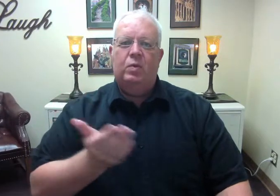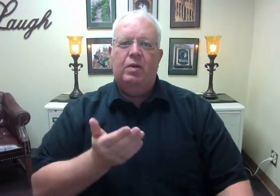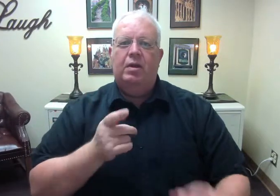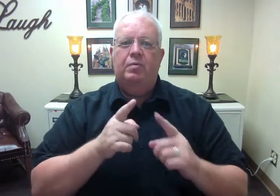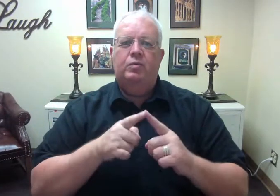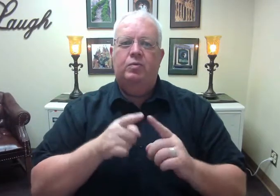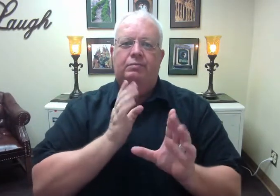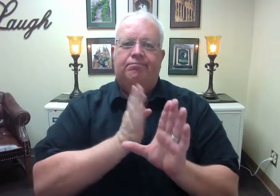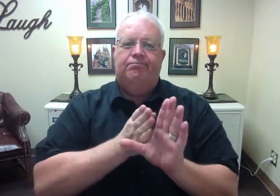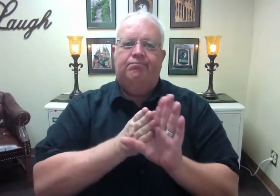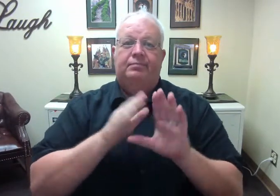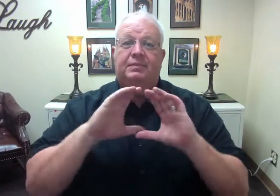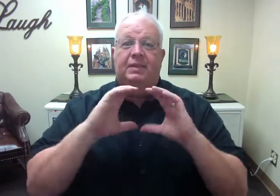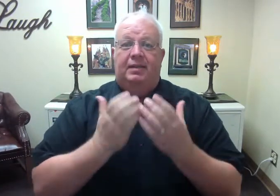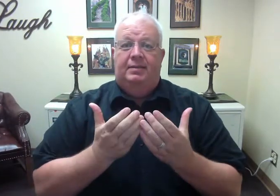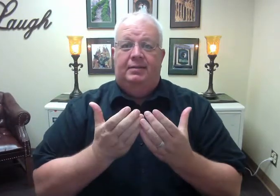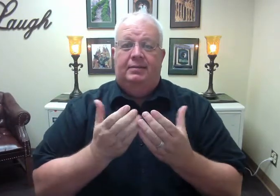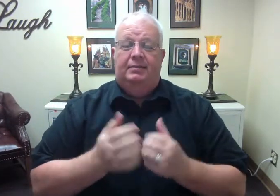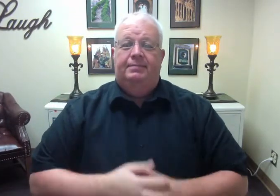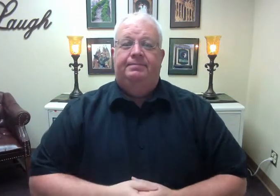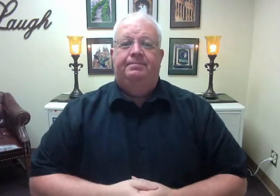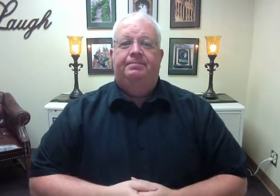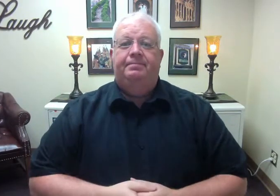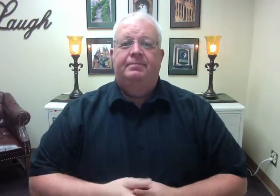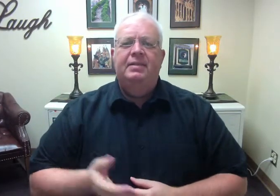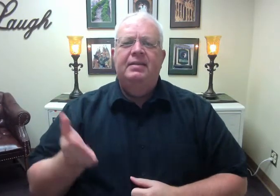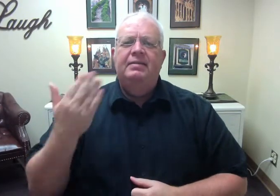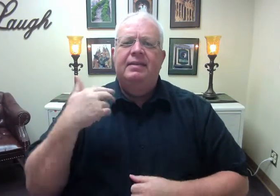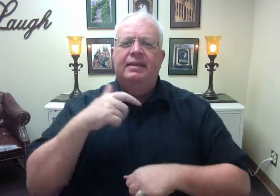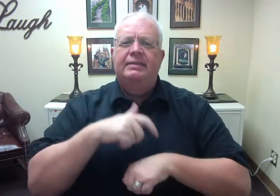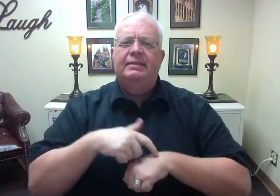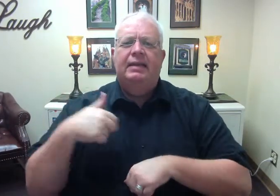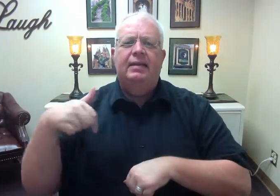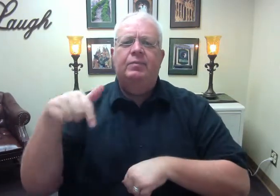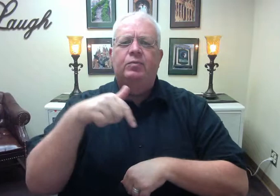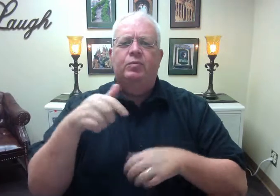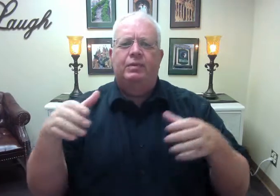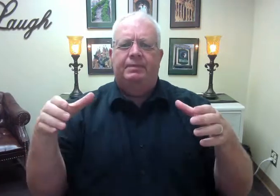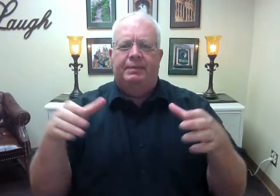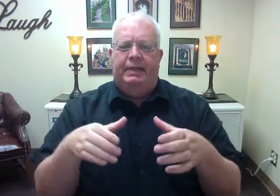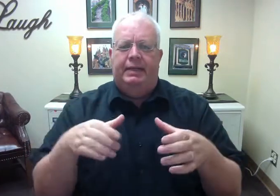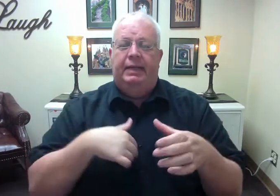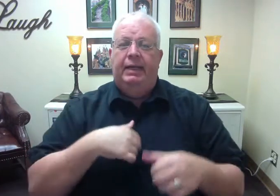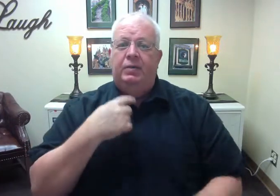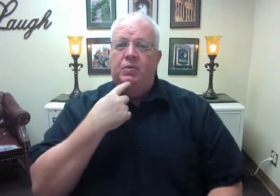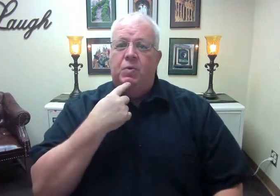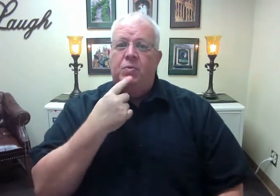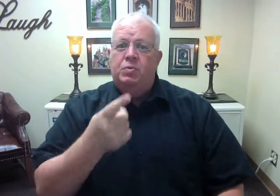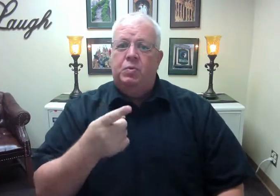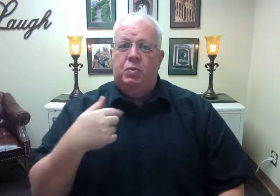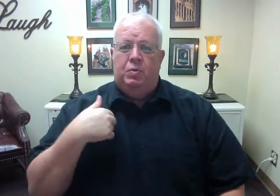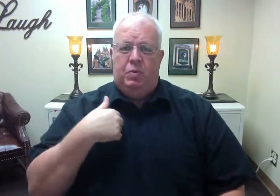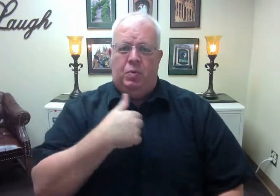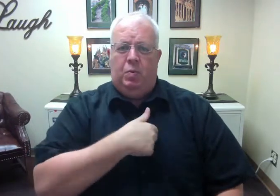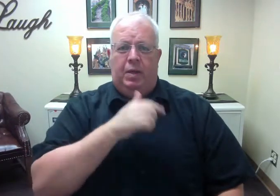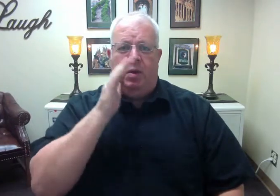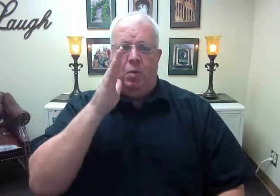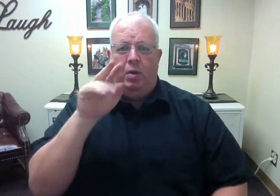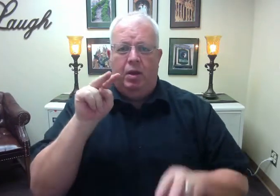Last time we met, I told you that we would look at two famous psychologists from the field